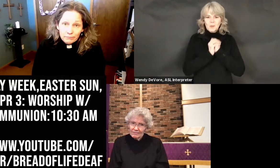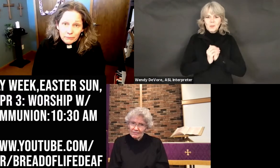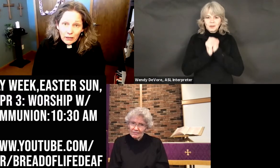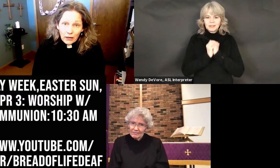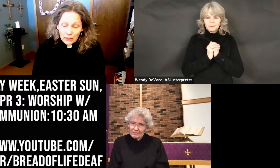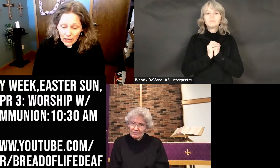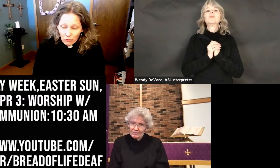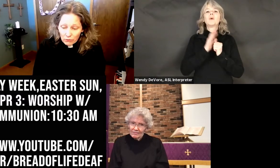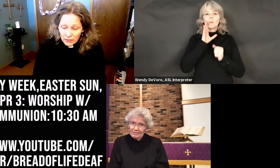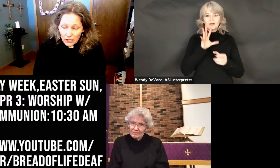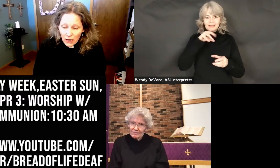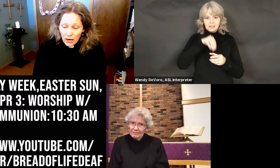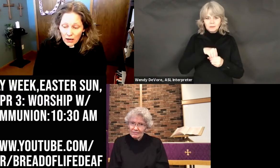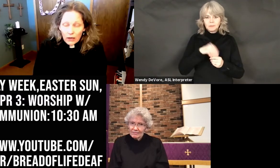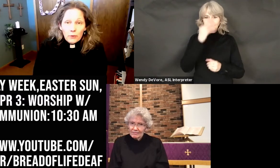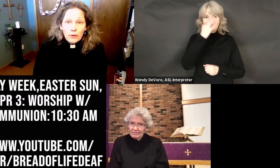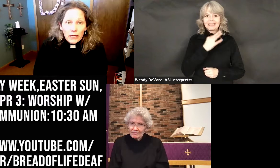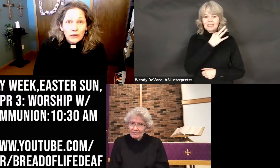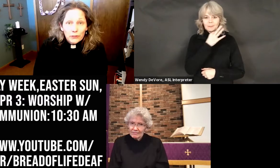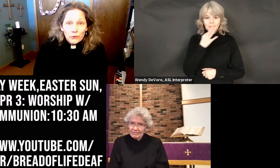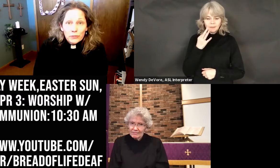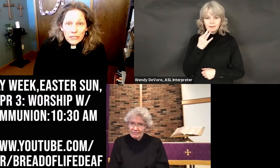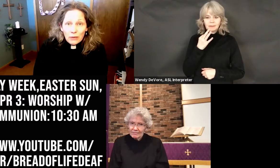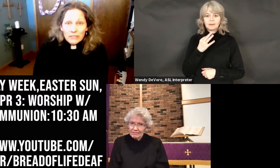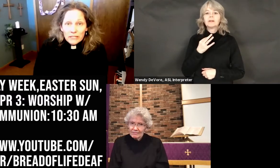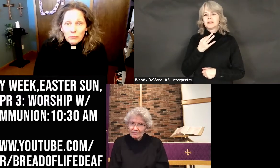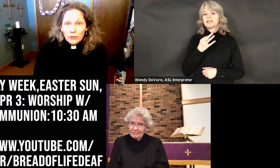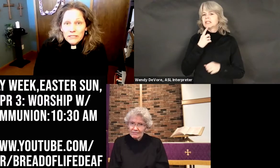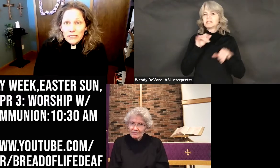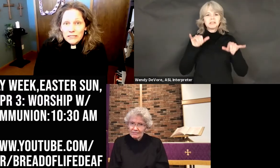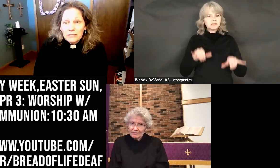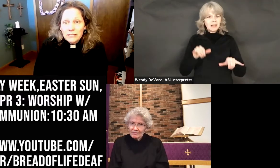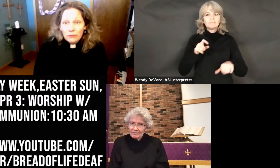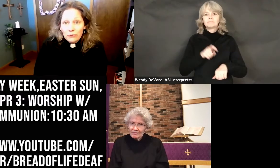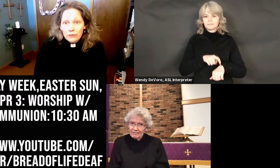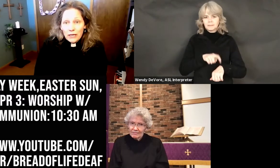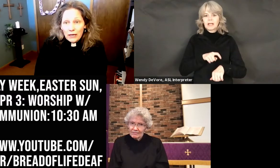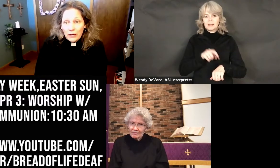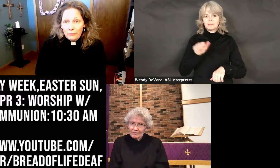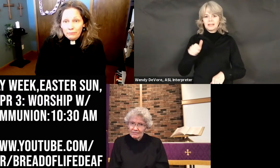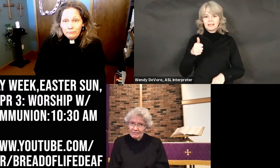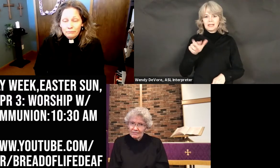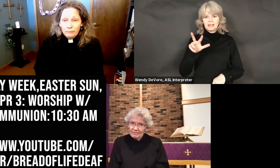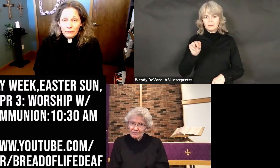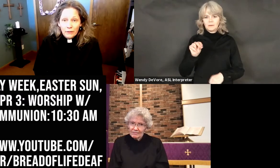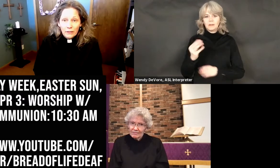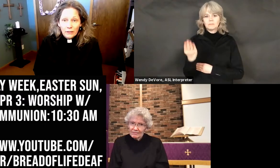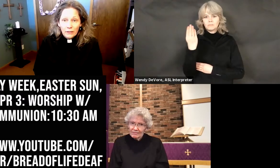communion. And that will be at our usual time on Sunday mornings at 10:30 a.m.